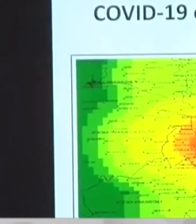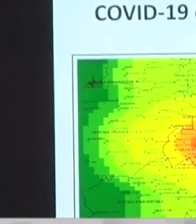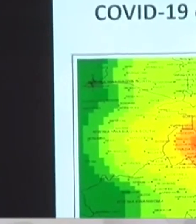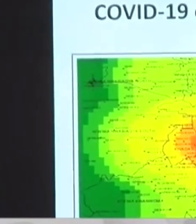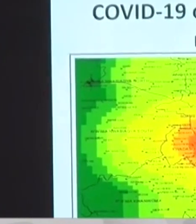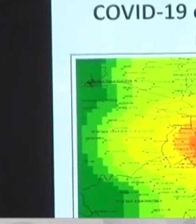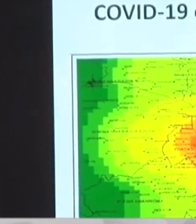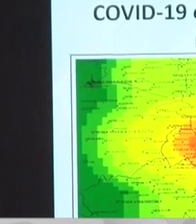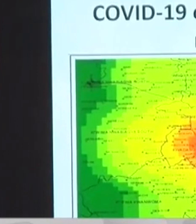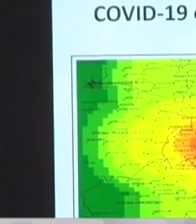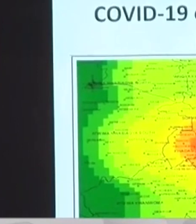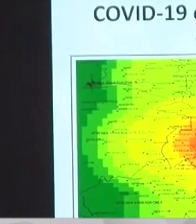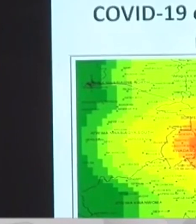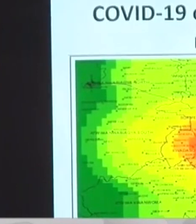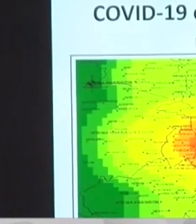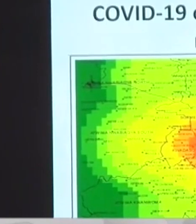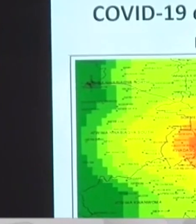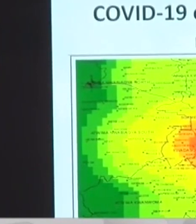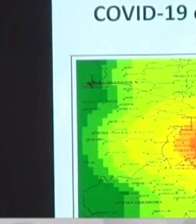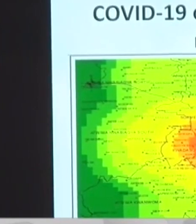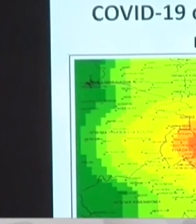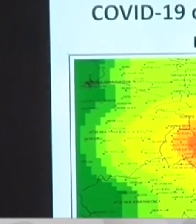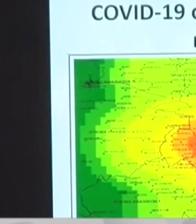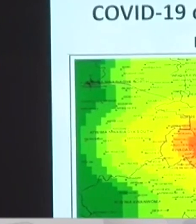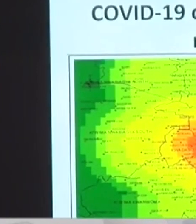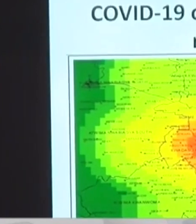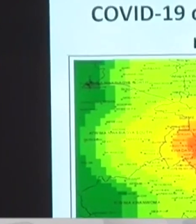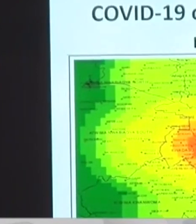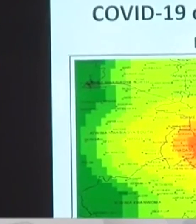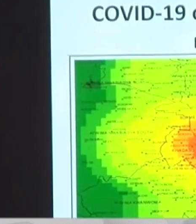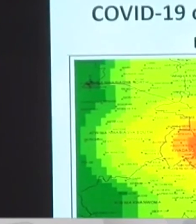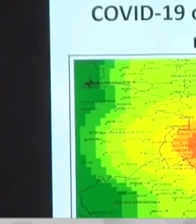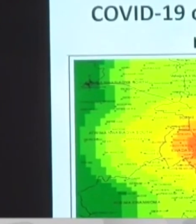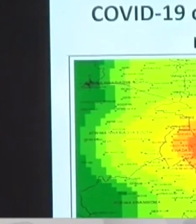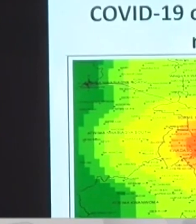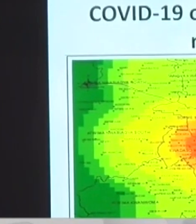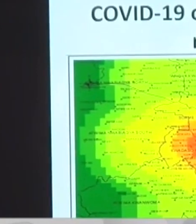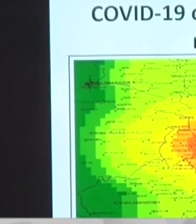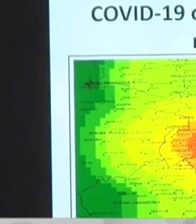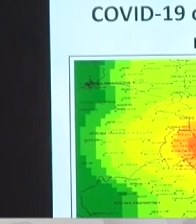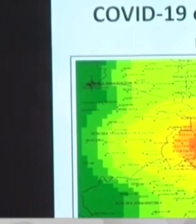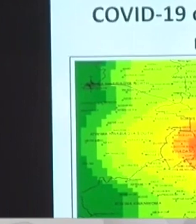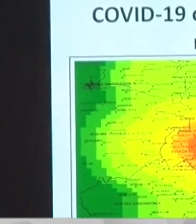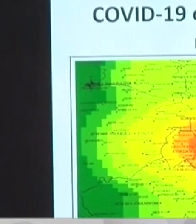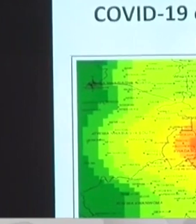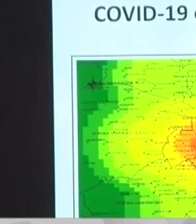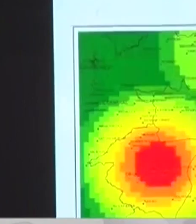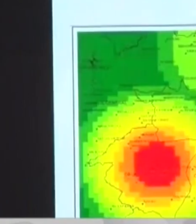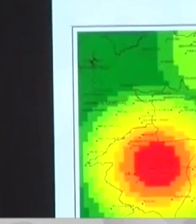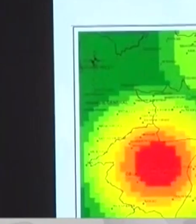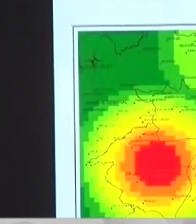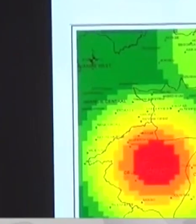what shows you particularly in Kumasi. The next one extends for you to